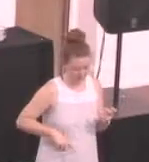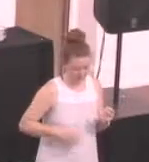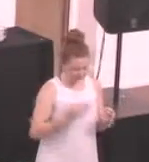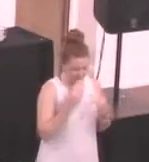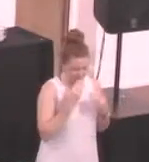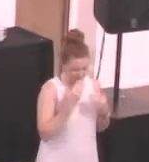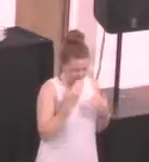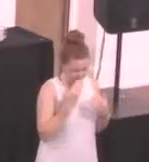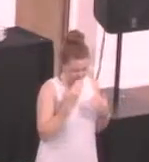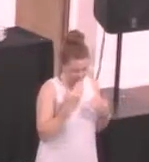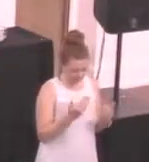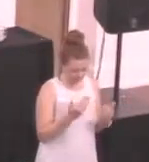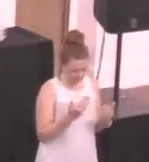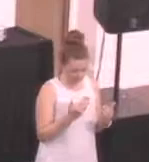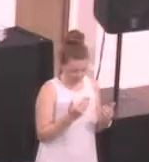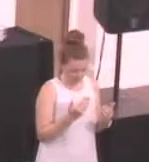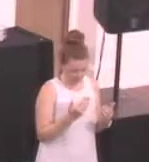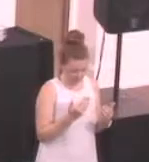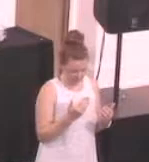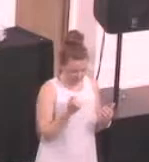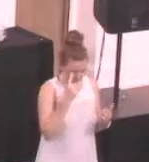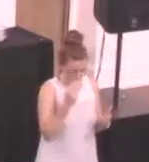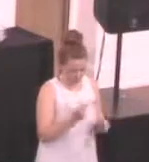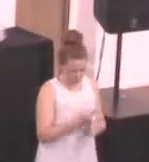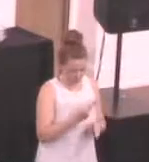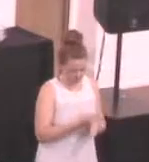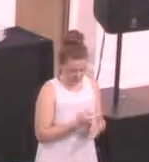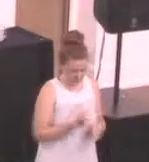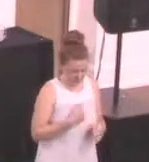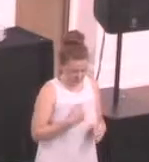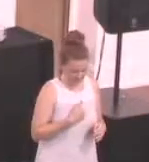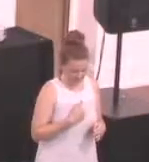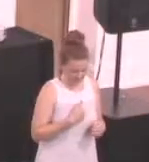thank you for using me